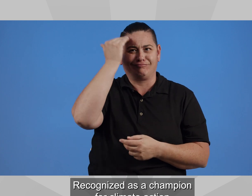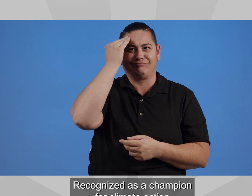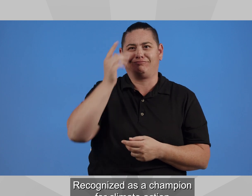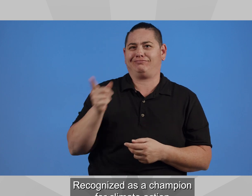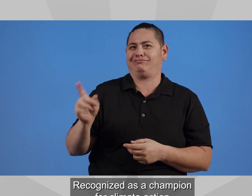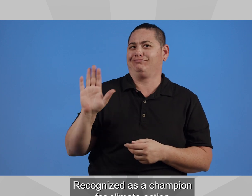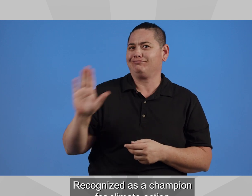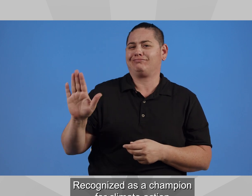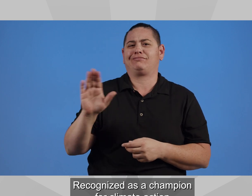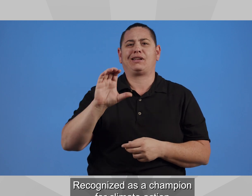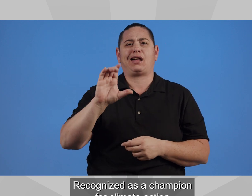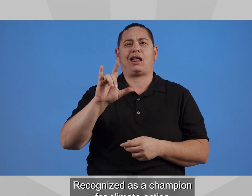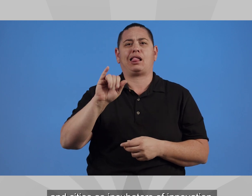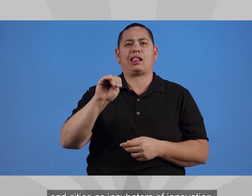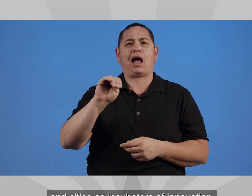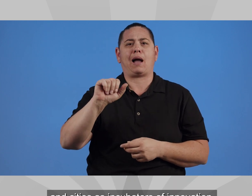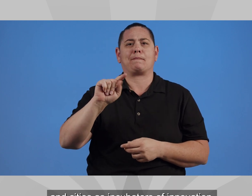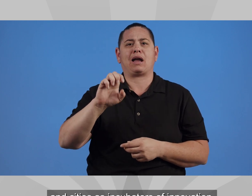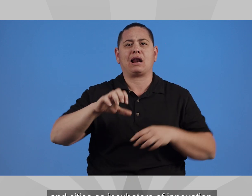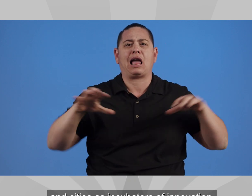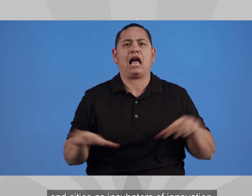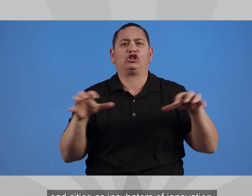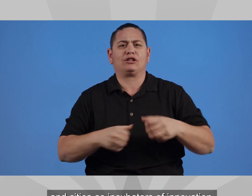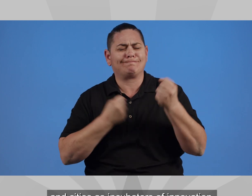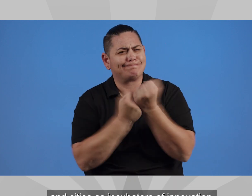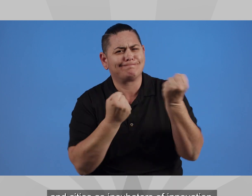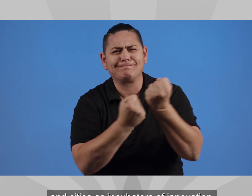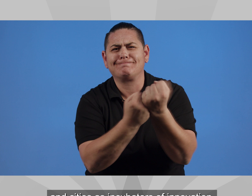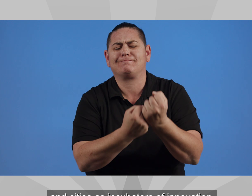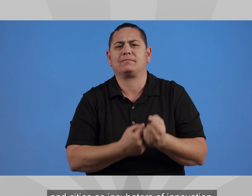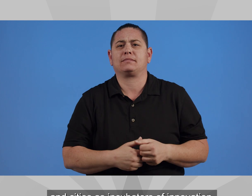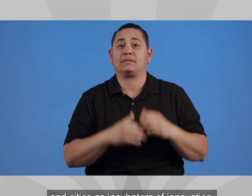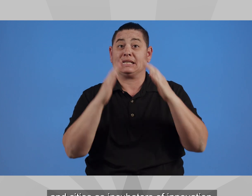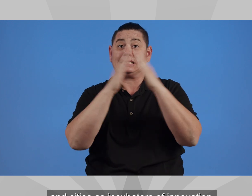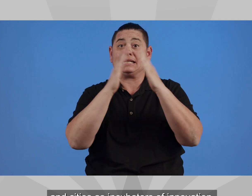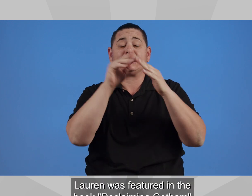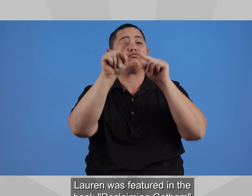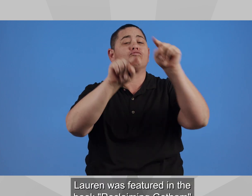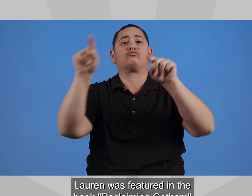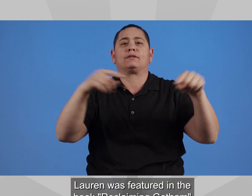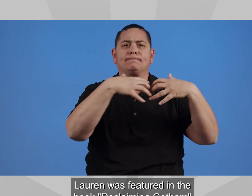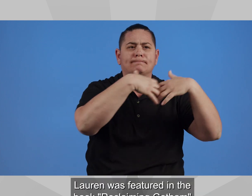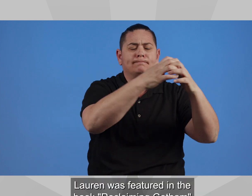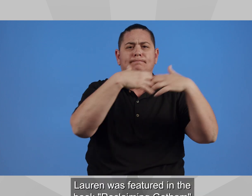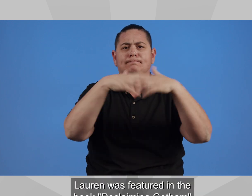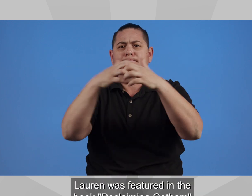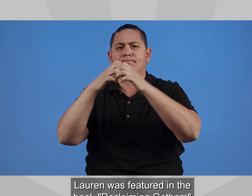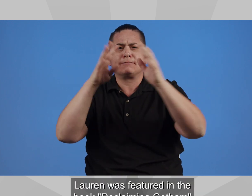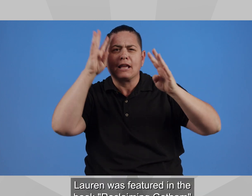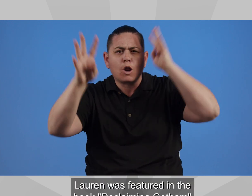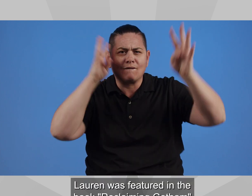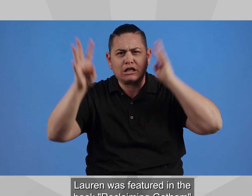Recognized as a champion for climate action and cities as incubators of innovation, Lauren was featured in